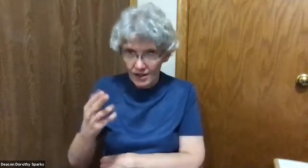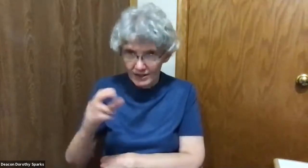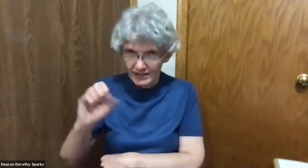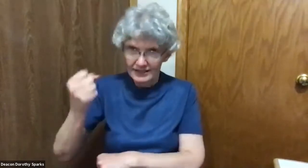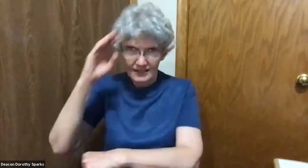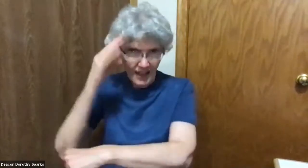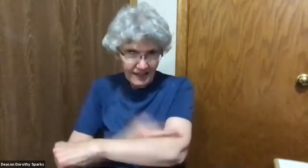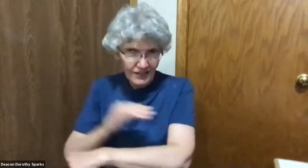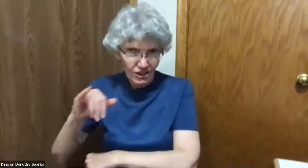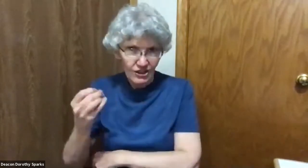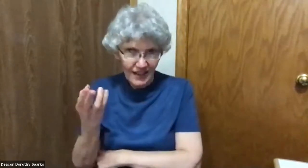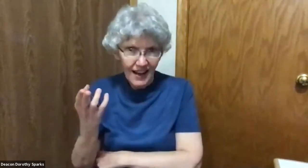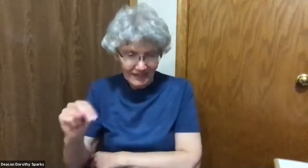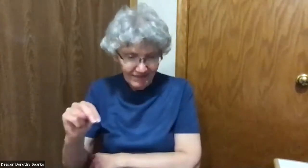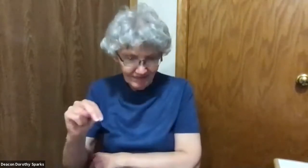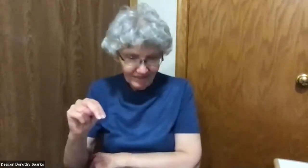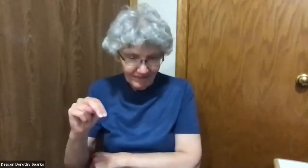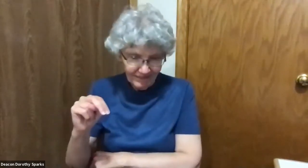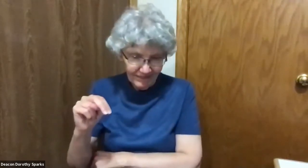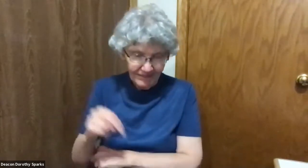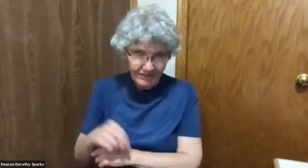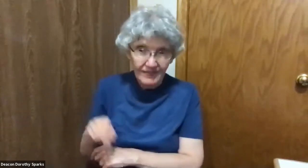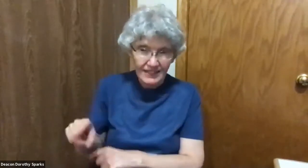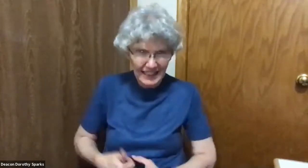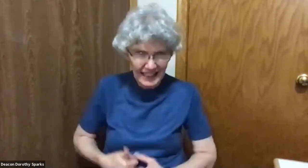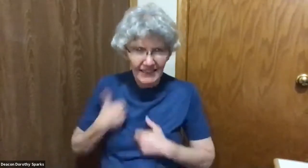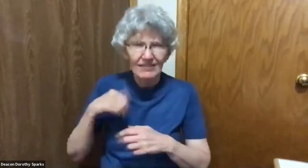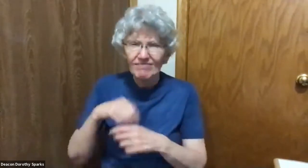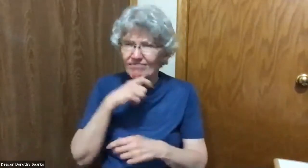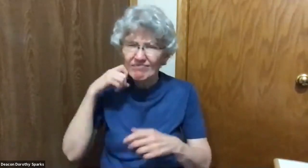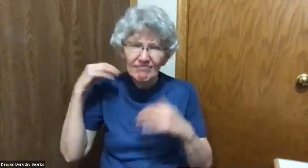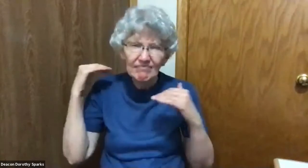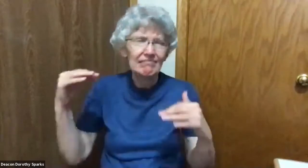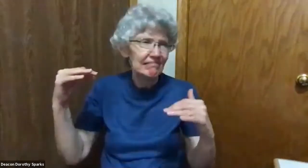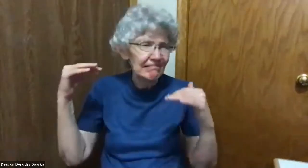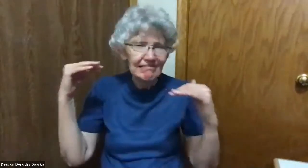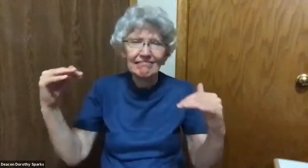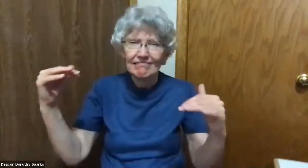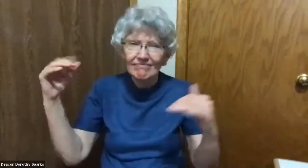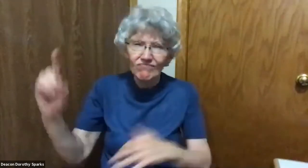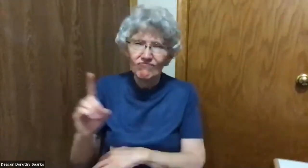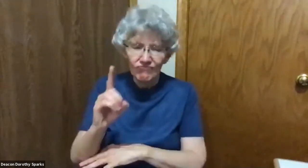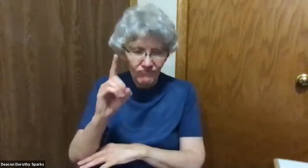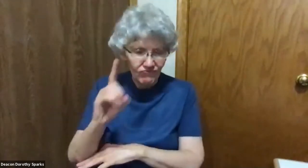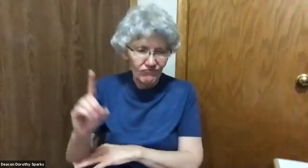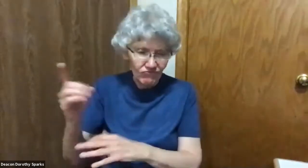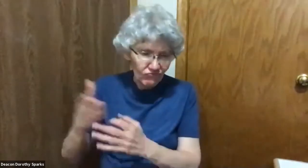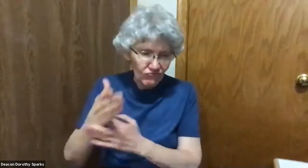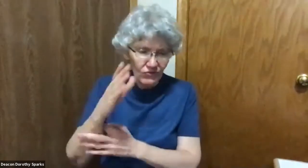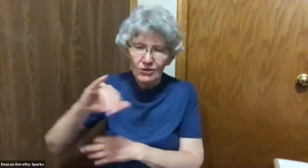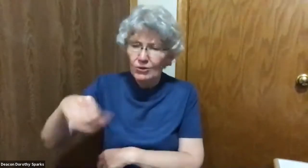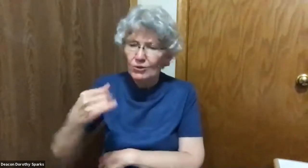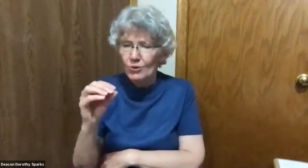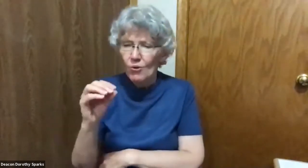At that time, God spoke to Zechariah's son John, who was living in the desert.